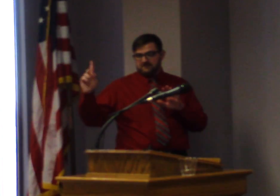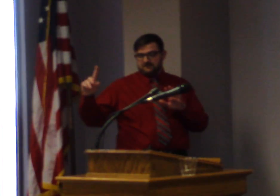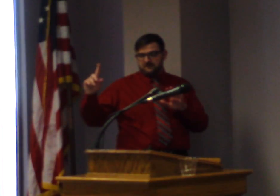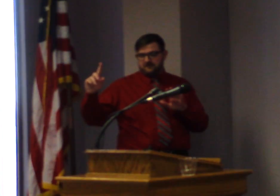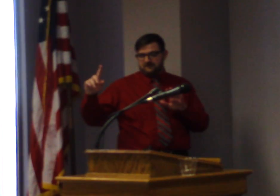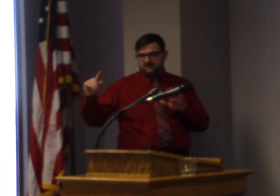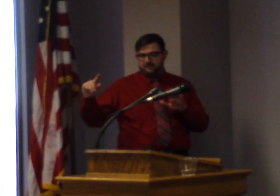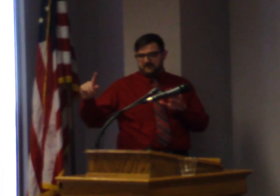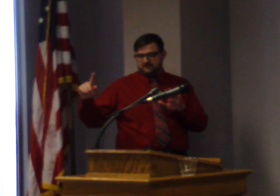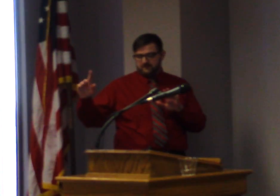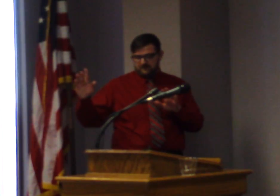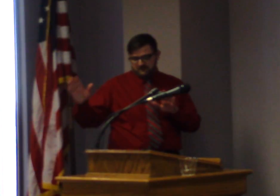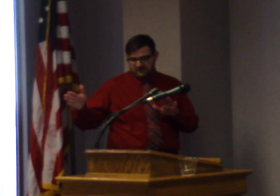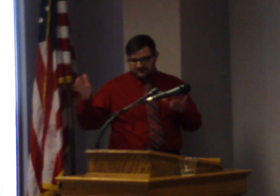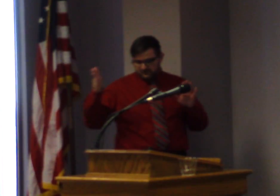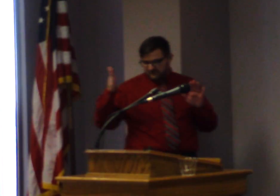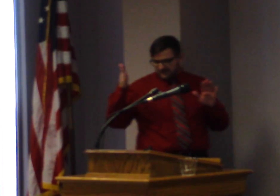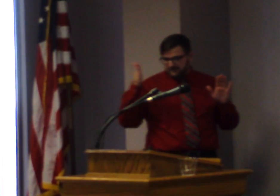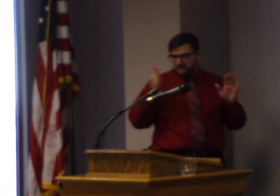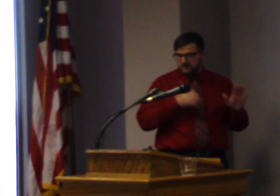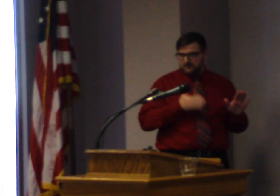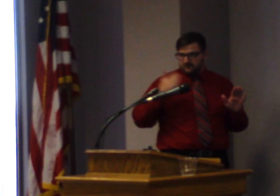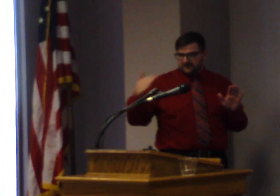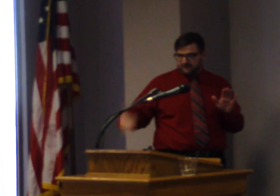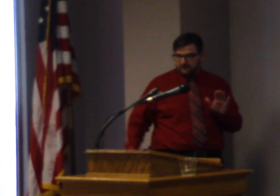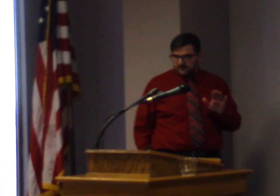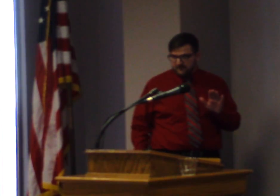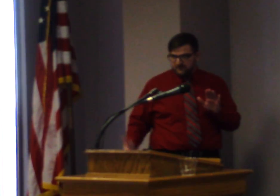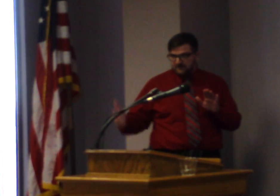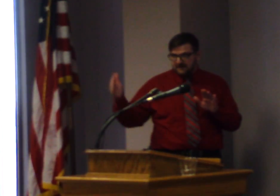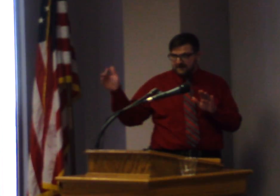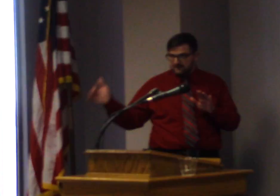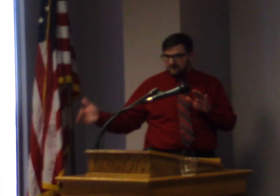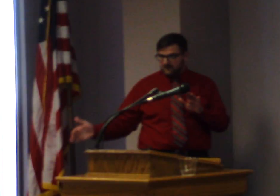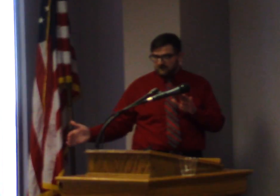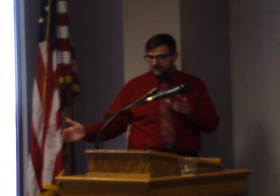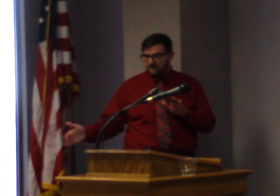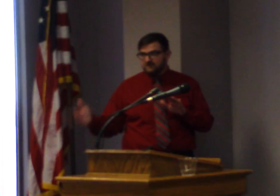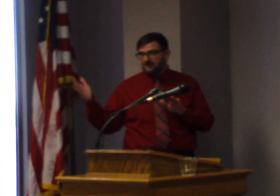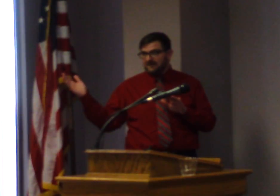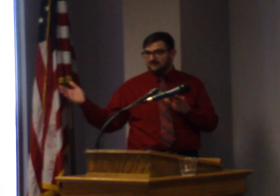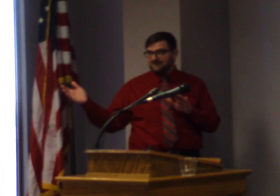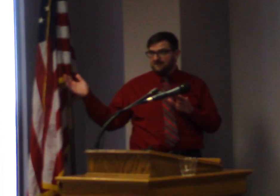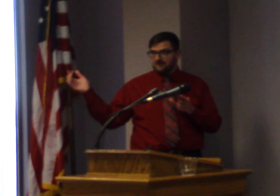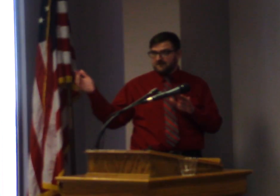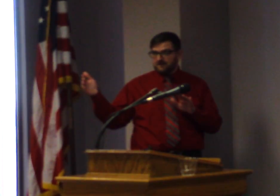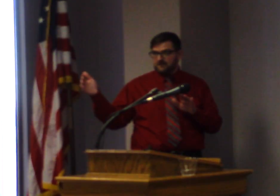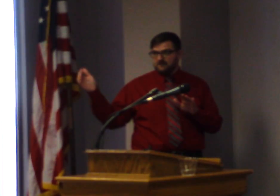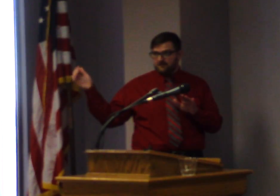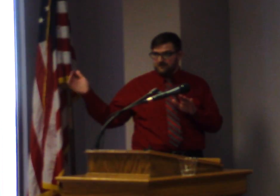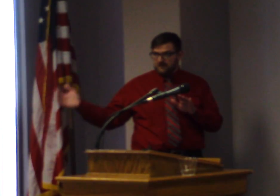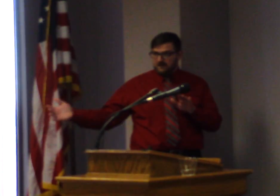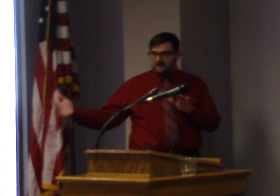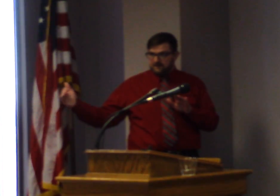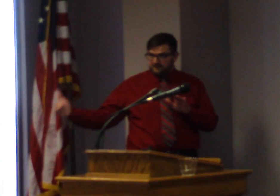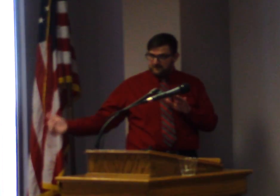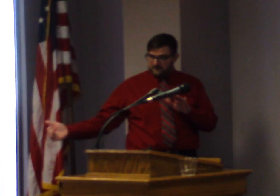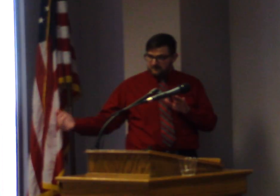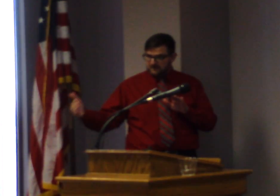just learned too this past summer, they want to keep you away from the road in case a car comes, because you can't see a car coming. So if a car's